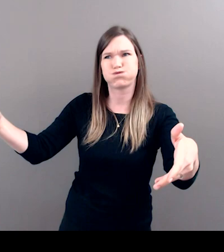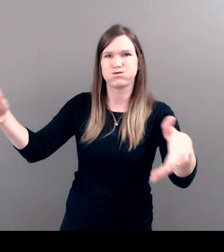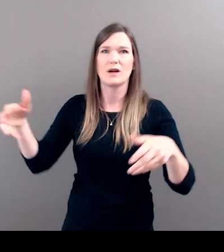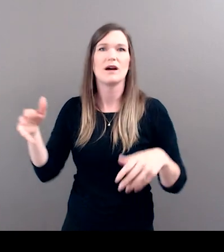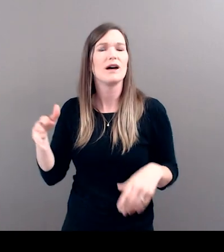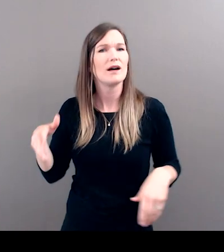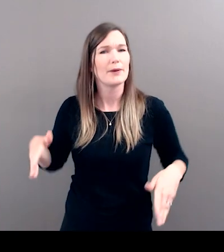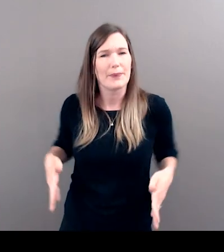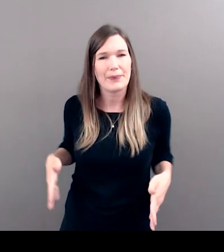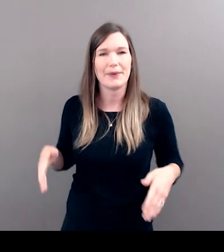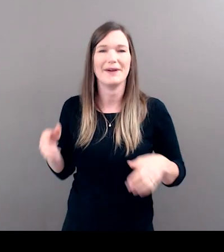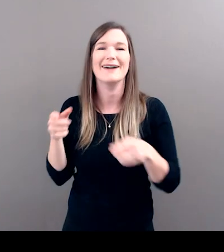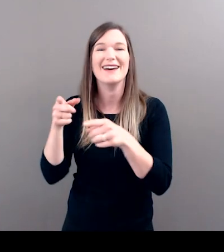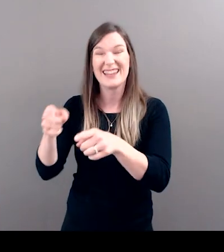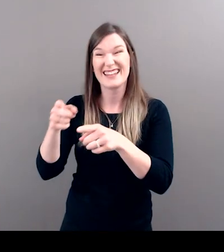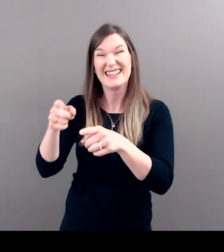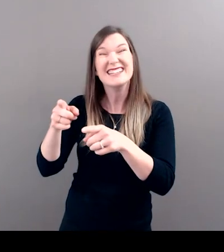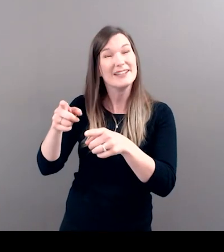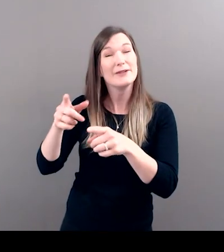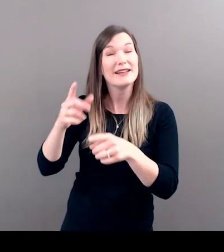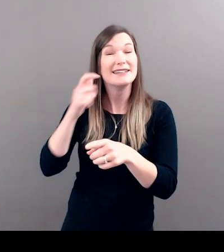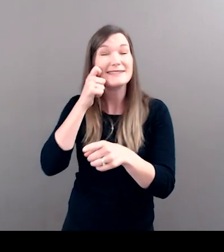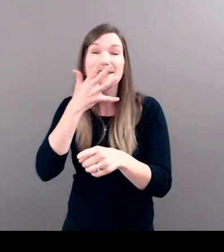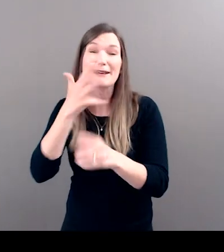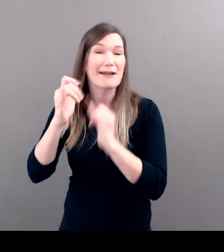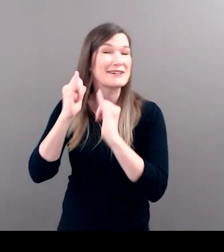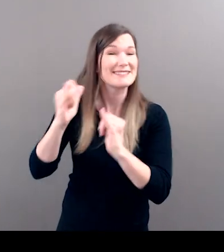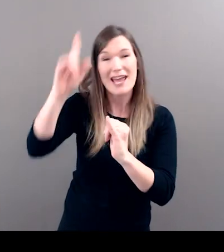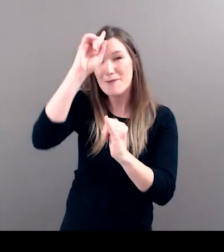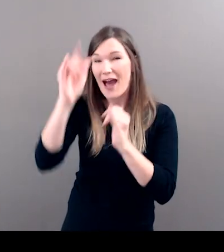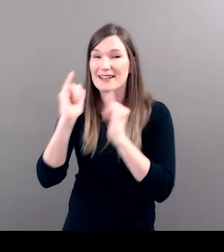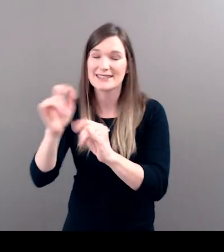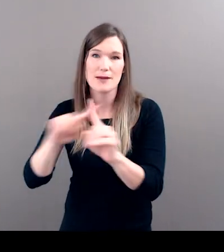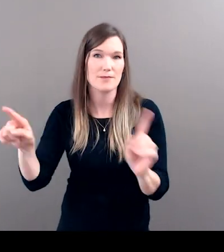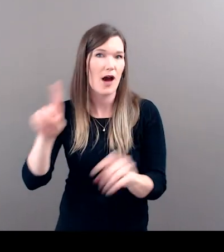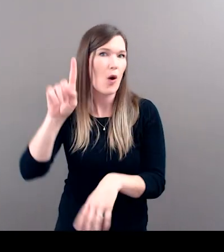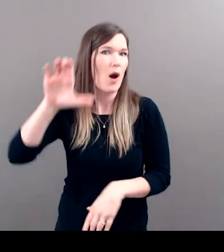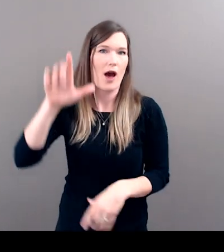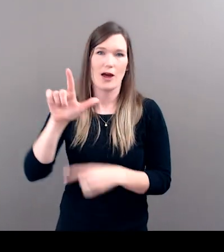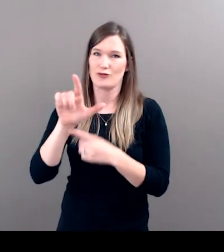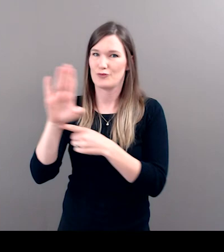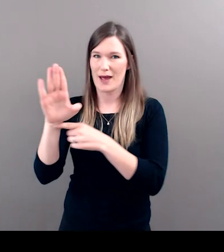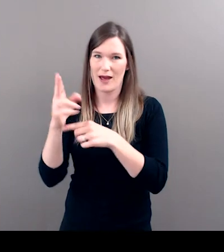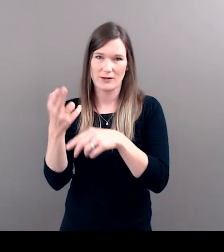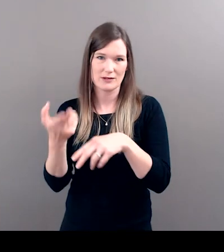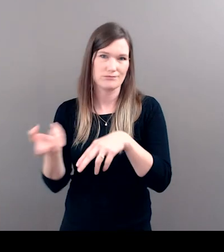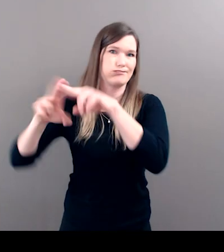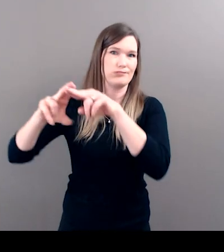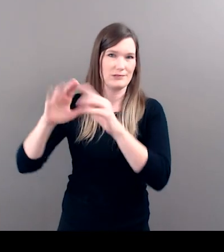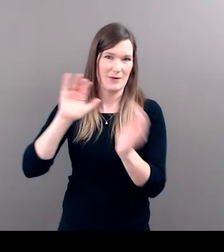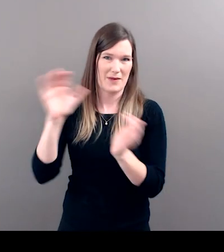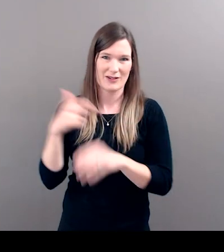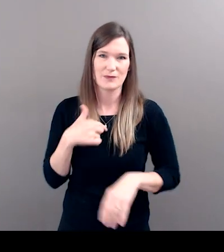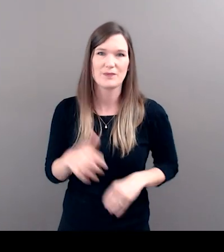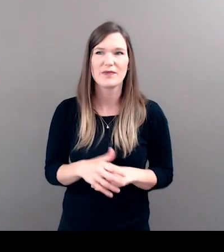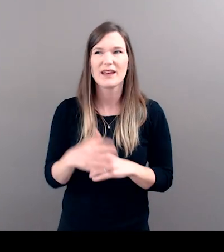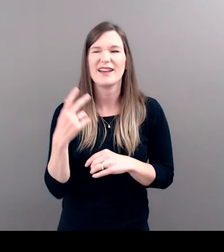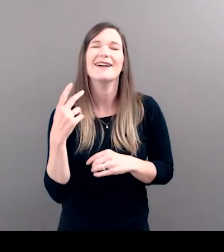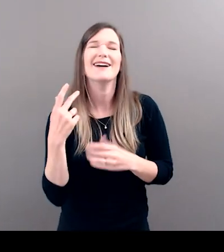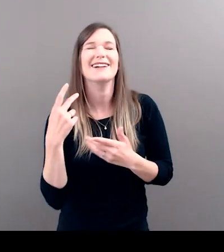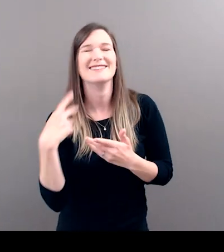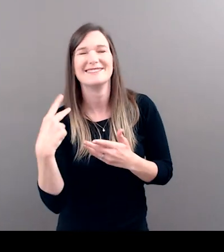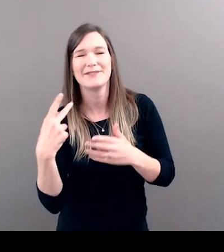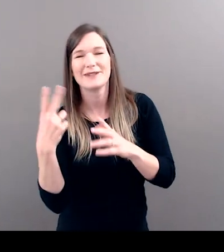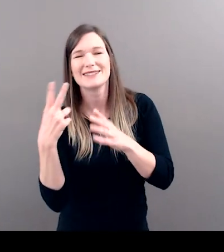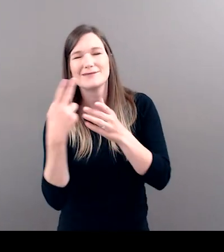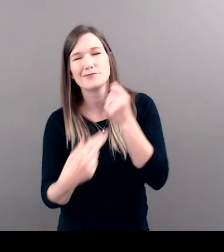And we got, his name was Junior Philly Younger. We both got drafted and cut by the Rams. But so I